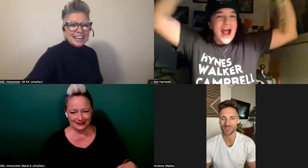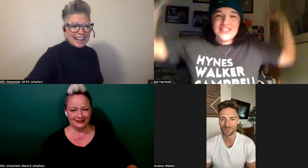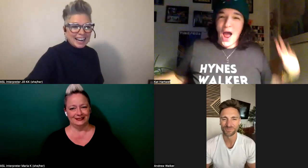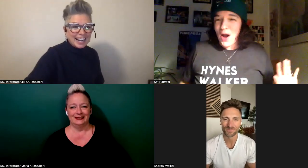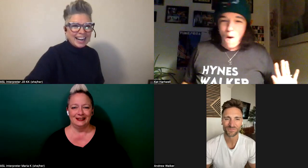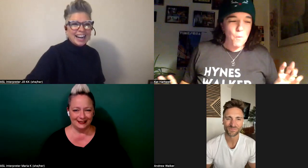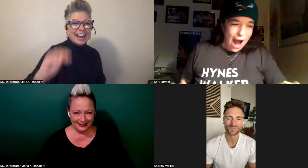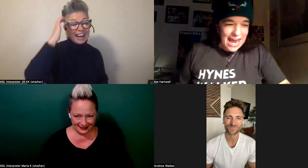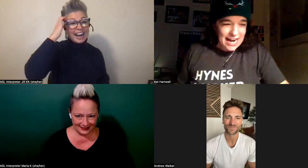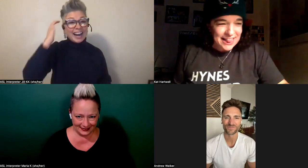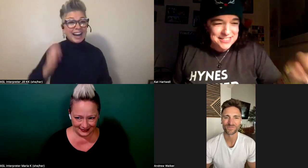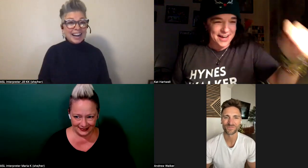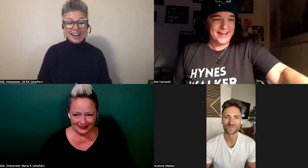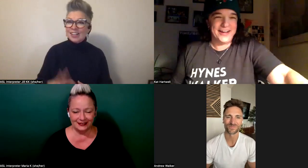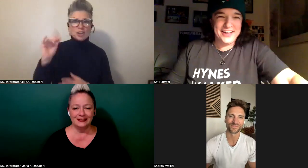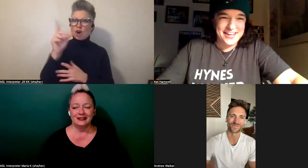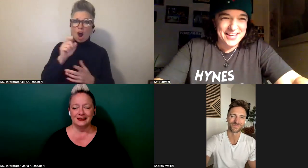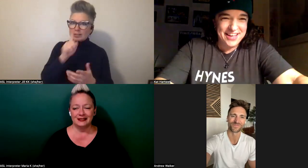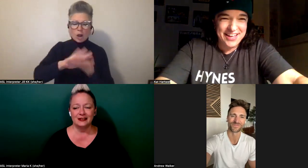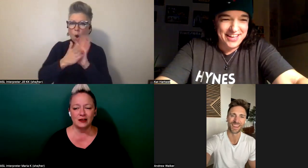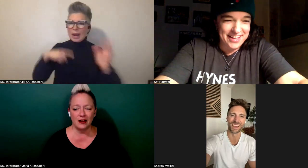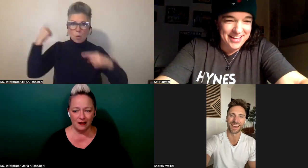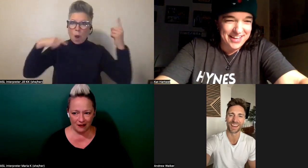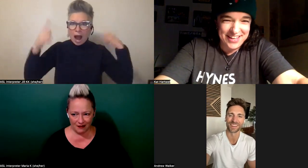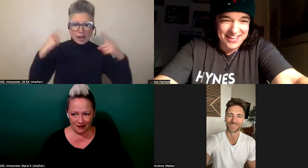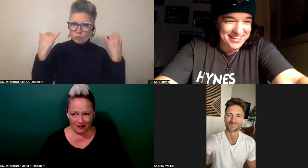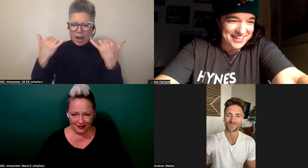well. You too. Going wild.